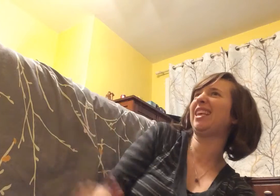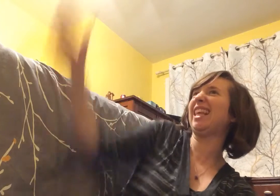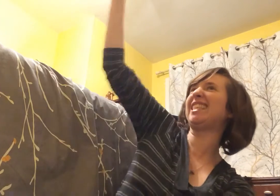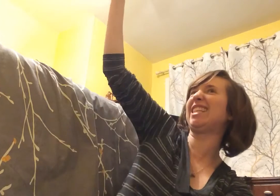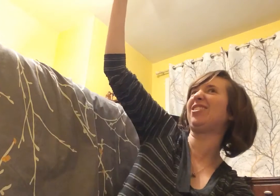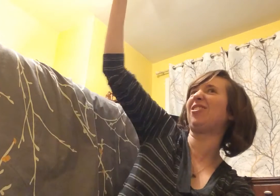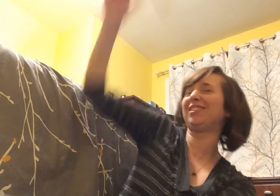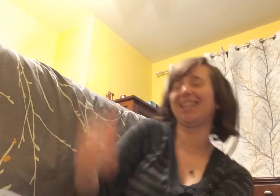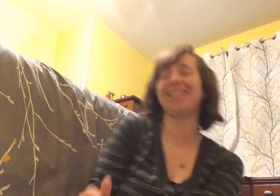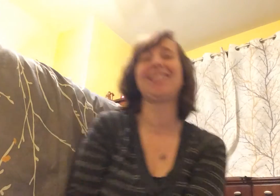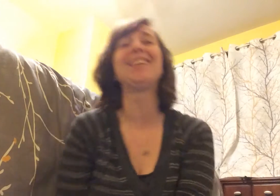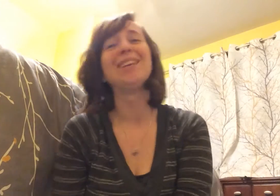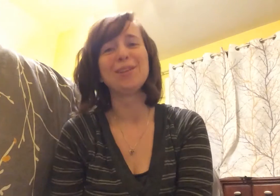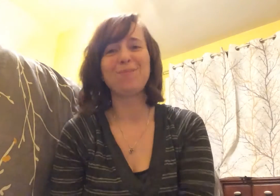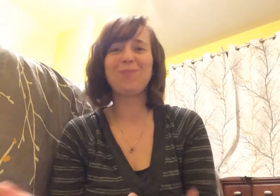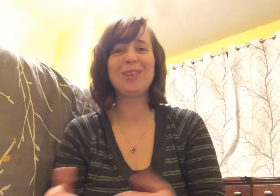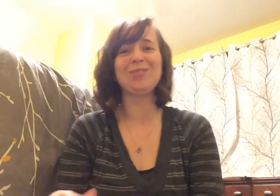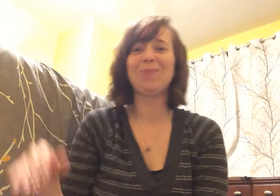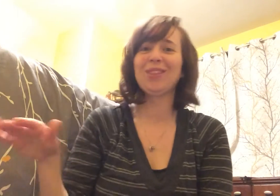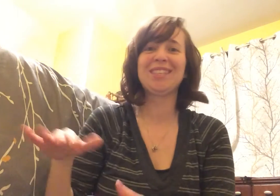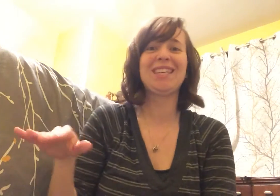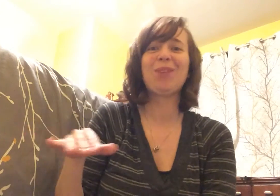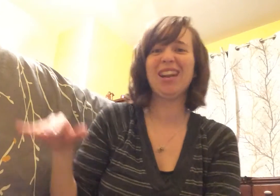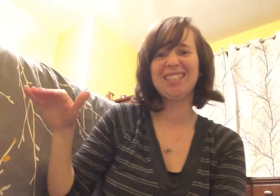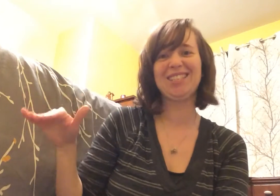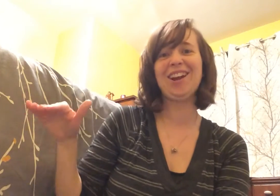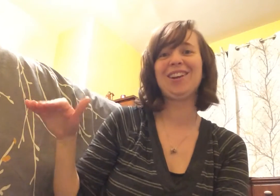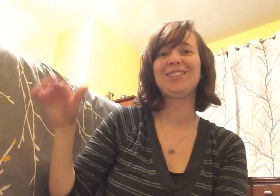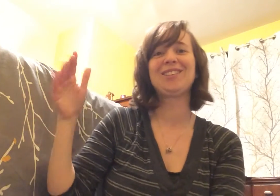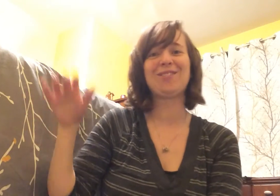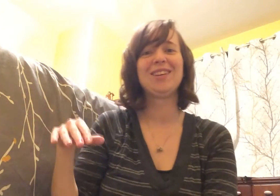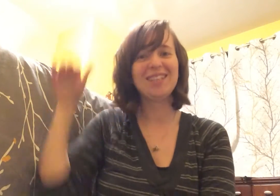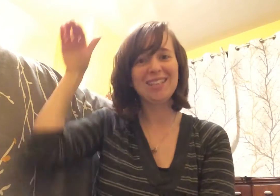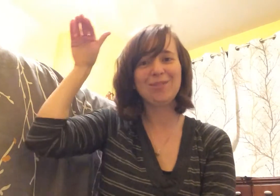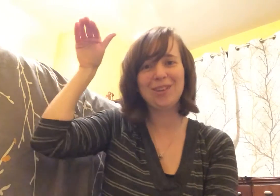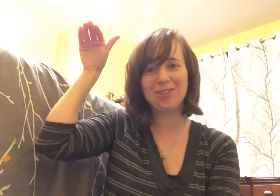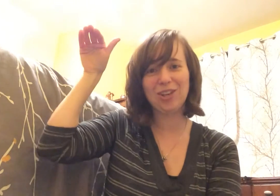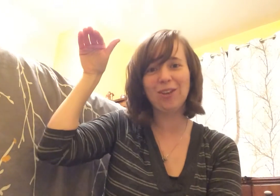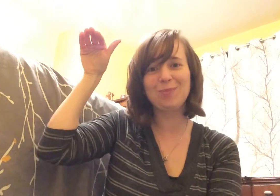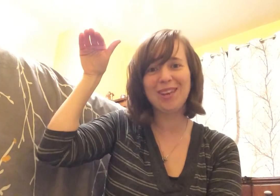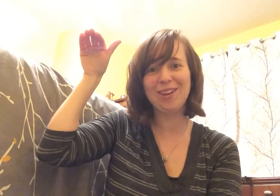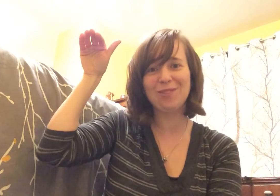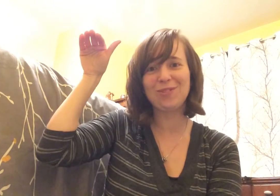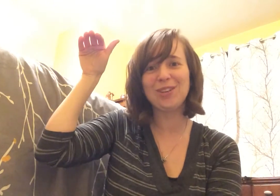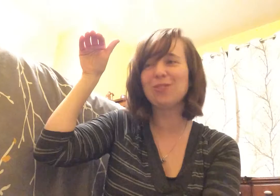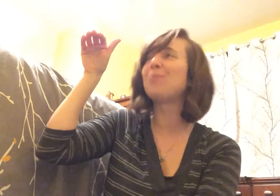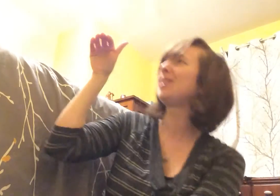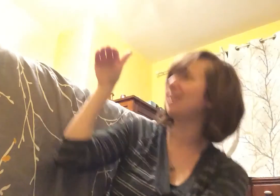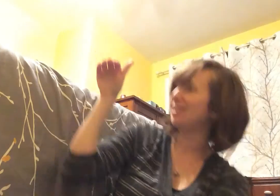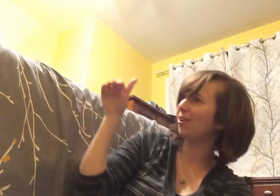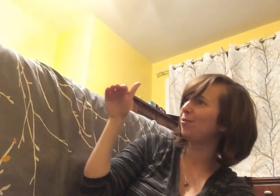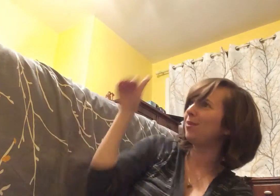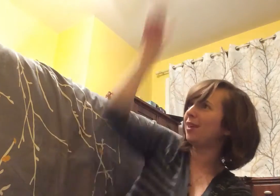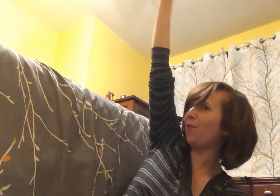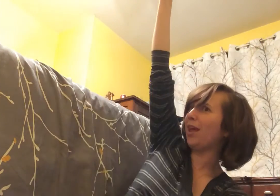that's an adult kind of thing, because you're about the same height as a child. So child would be here for you, but an adult would be like way up